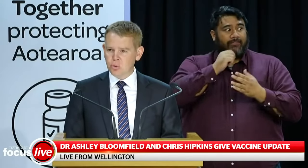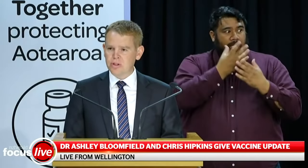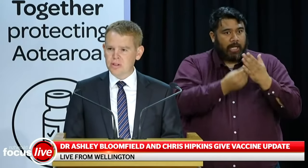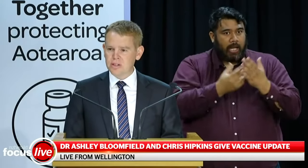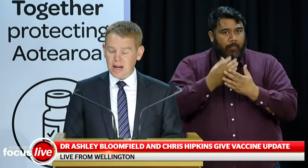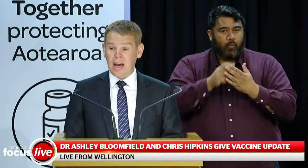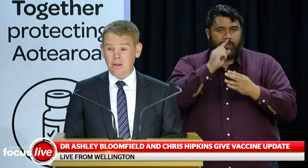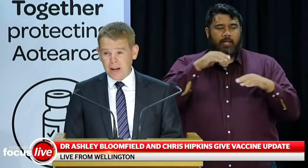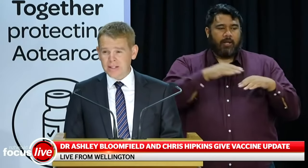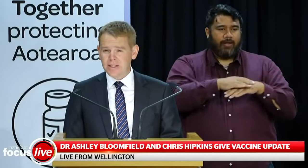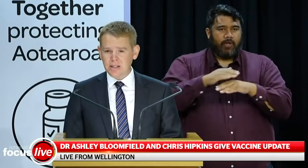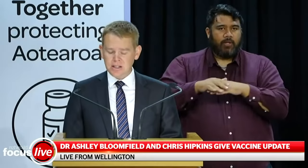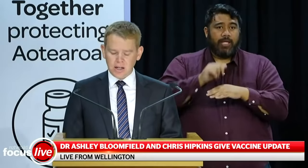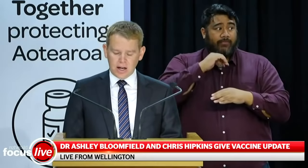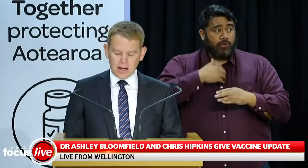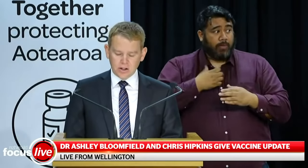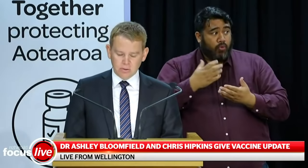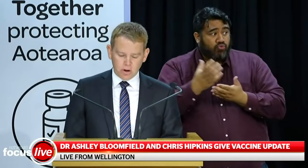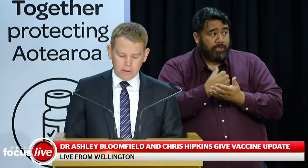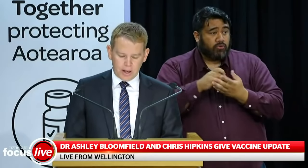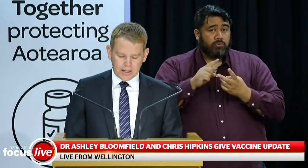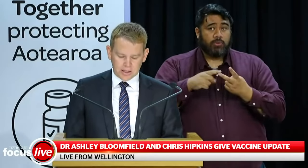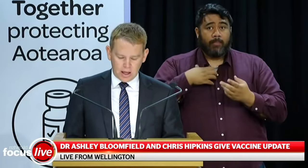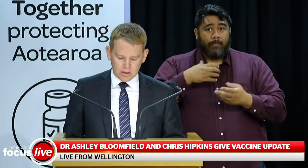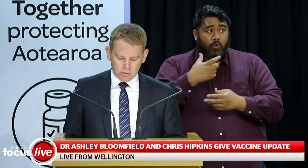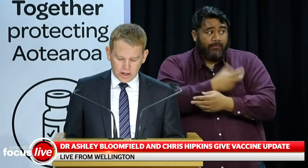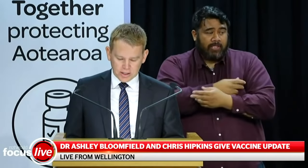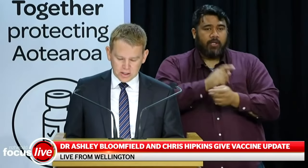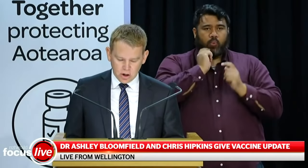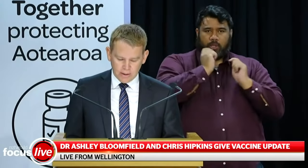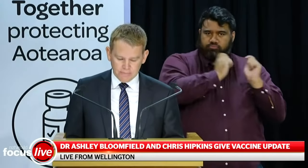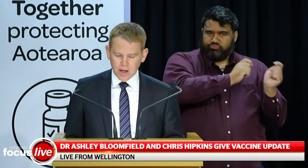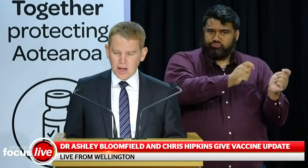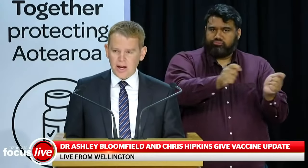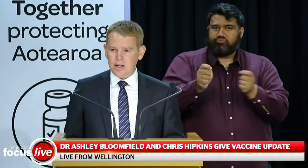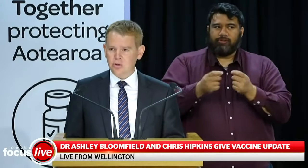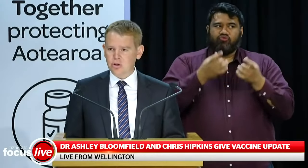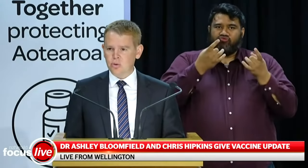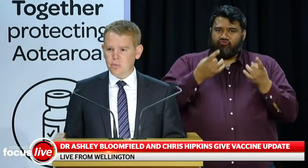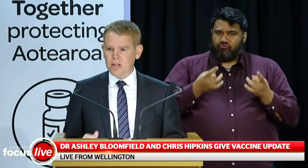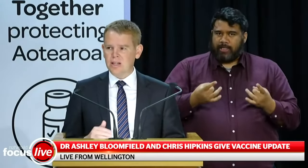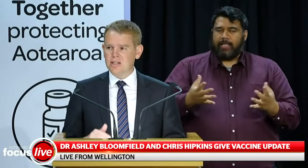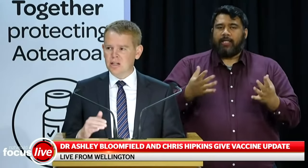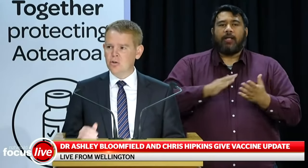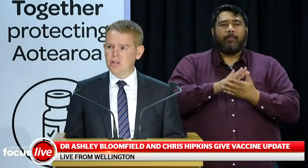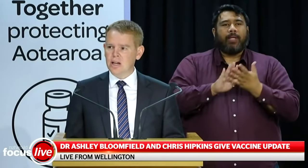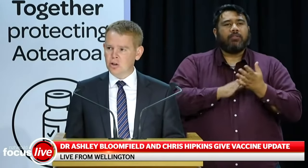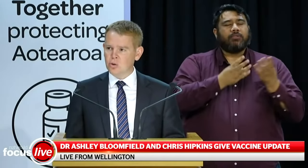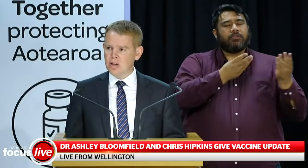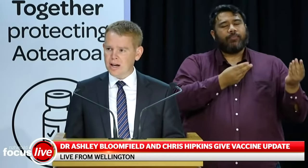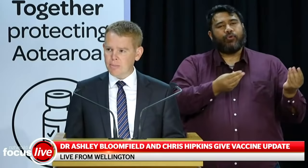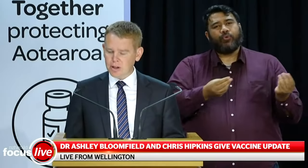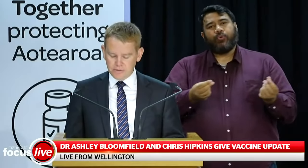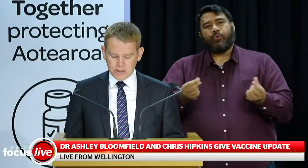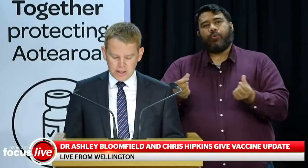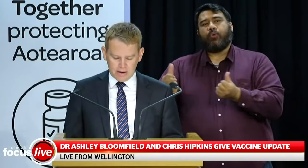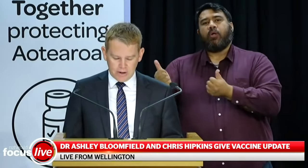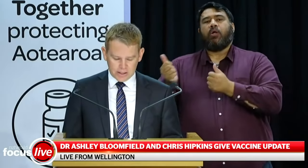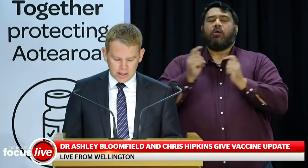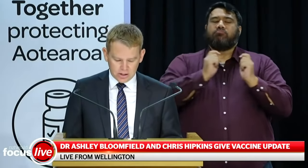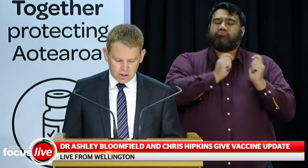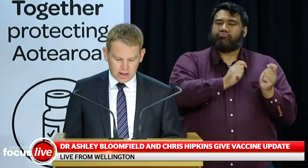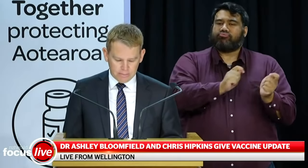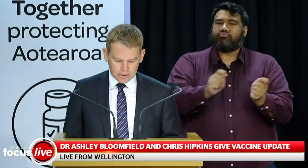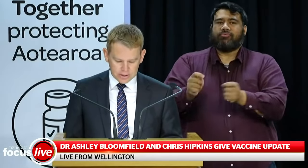getting resources and vaccines into the right place at the right time and to ensure that we can continue to get a good uplift in